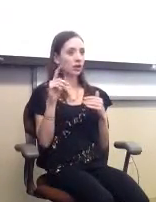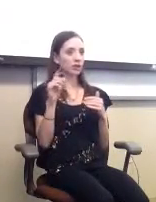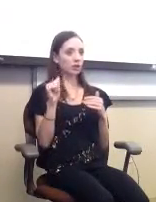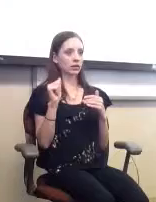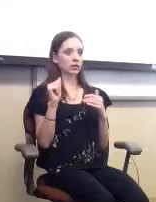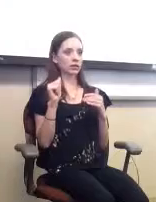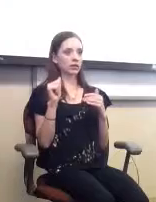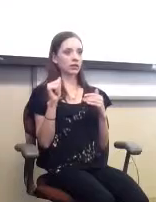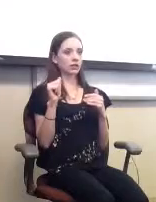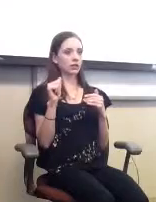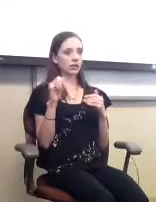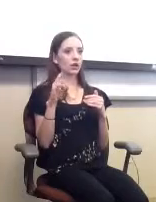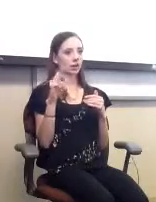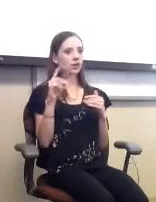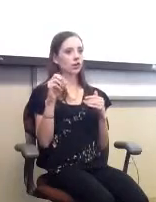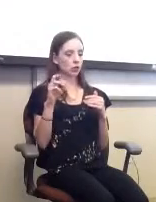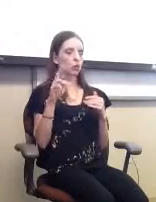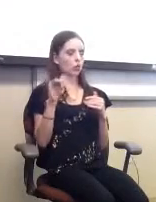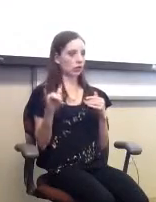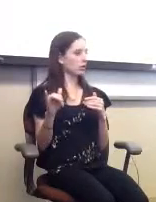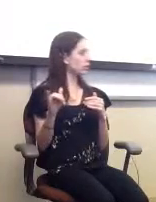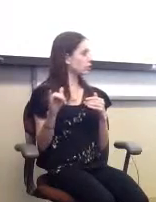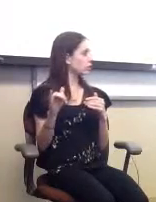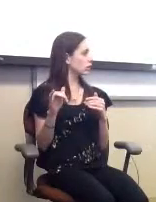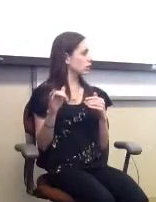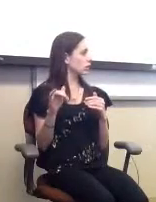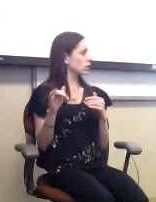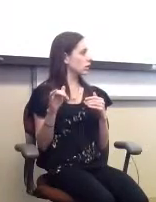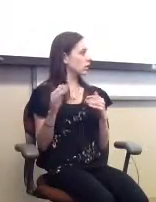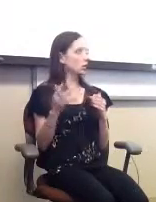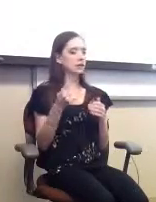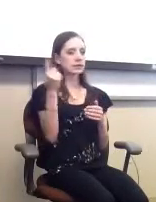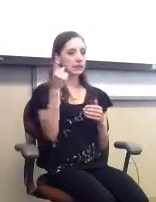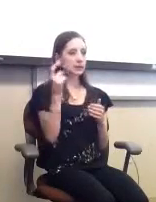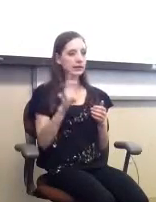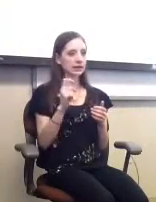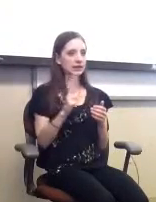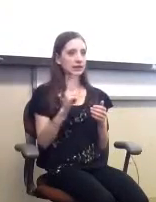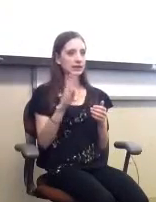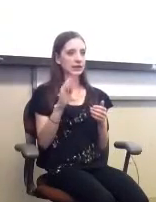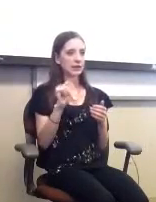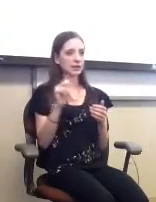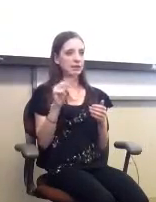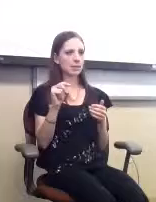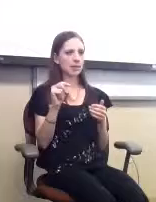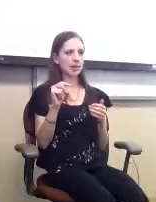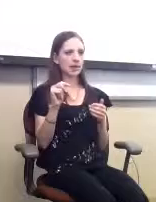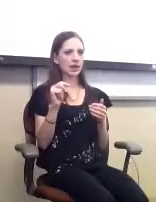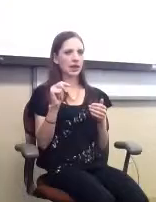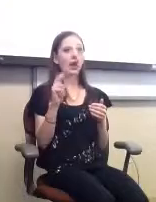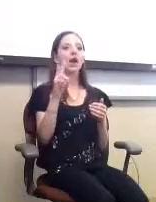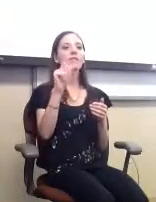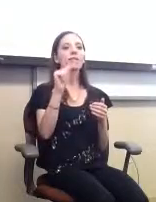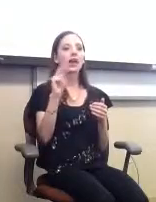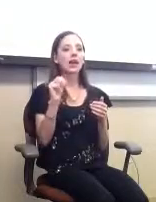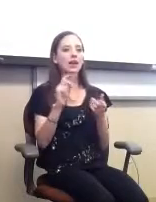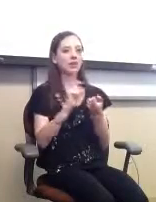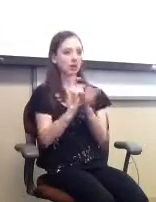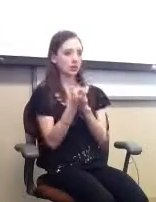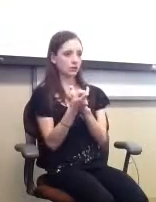But so if somebody needed, say, a van conversion, what are the steps? Or someone says, I need to get to work, do you immediately go out and buy them a car?